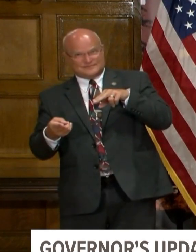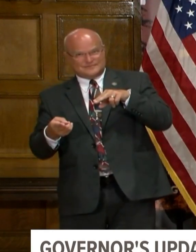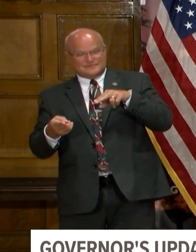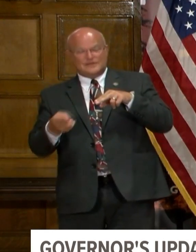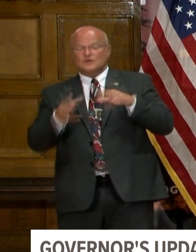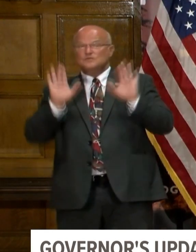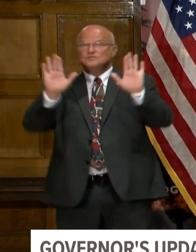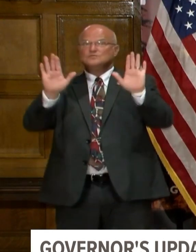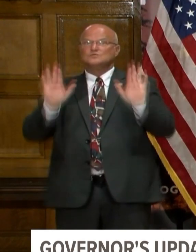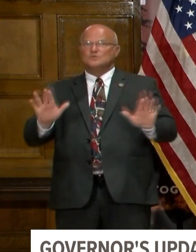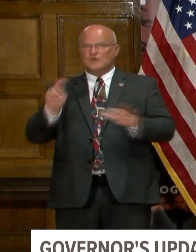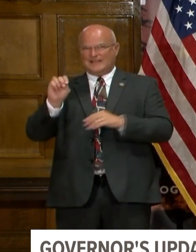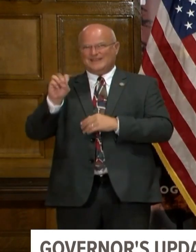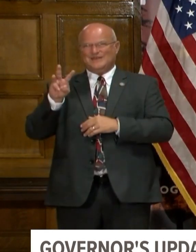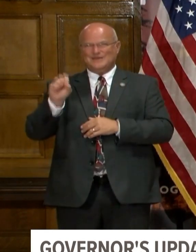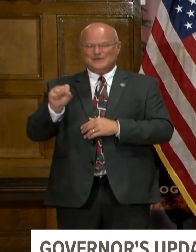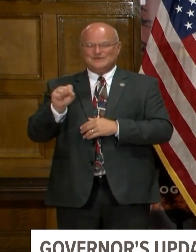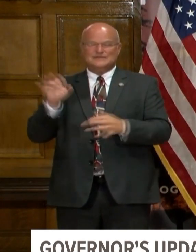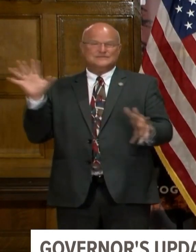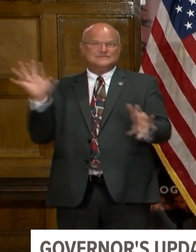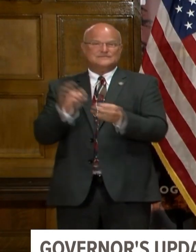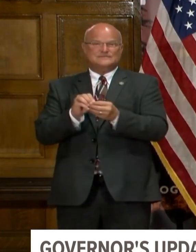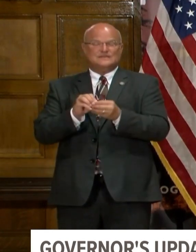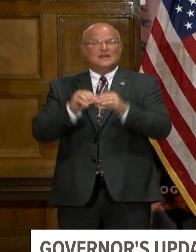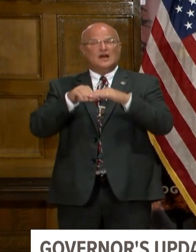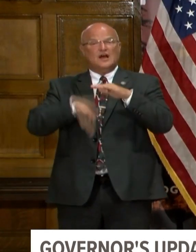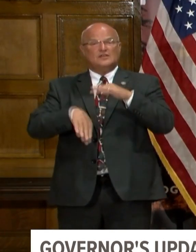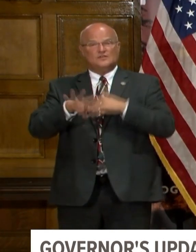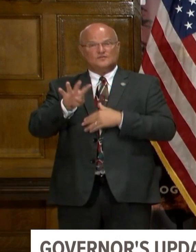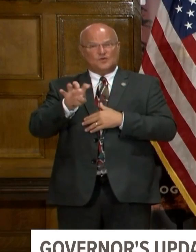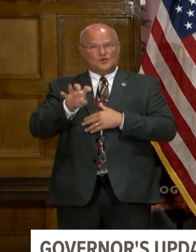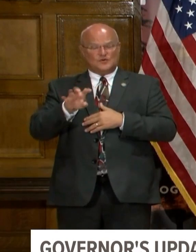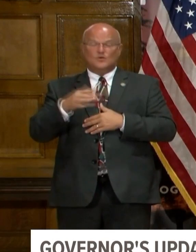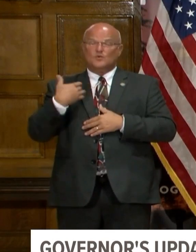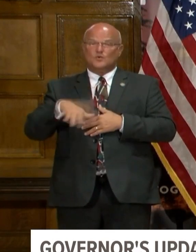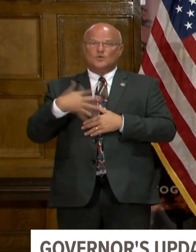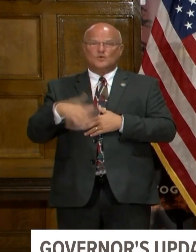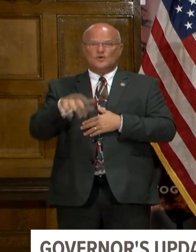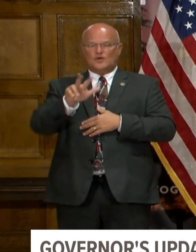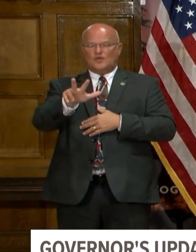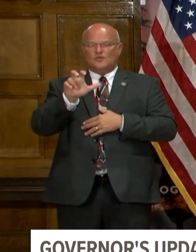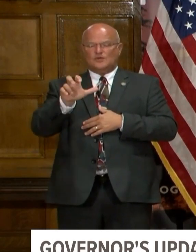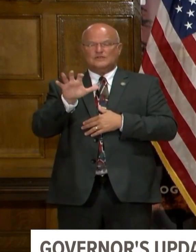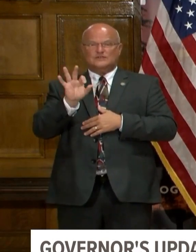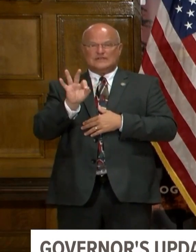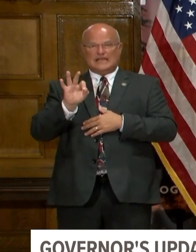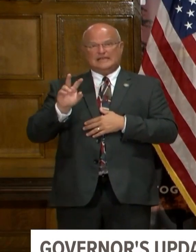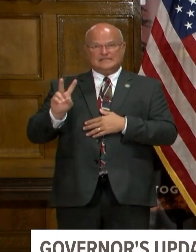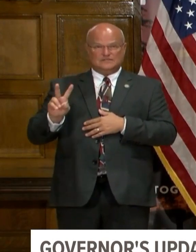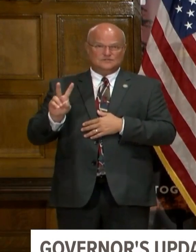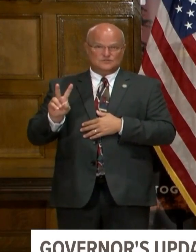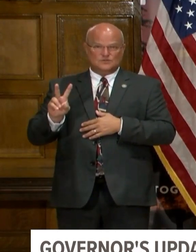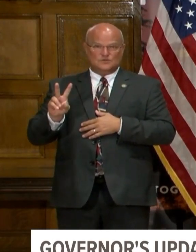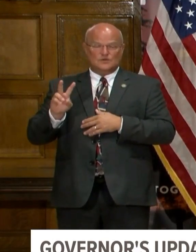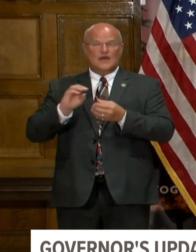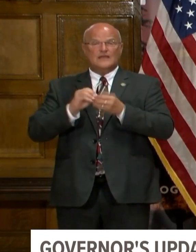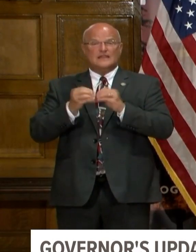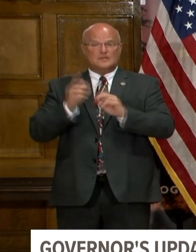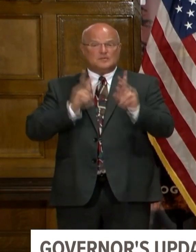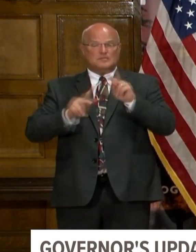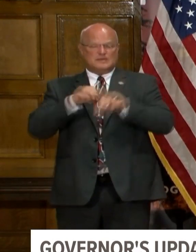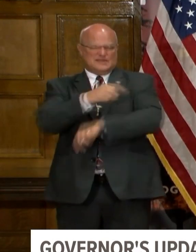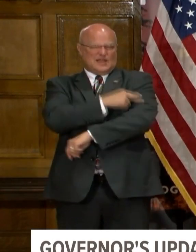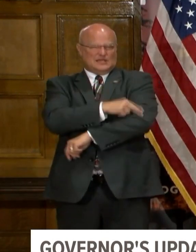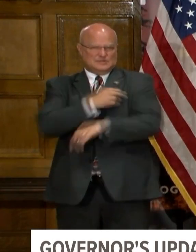hospitalized, which is great news. That brings us down under 400, which brings us to 392, the number of